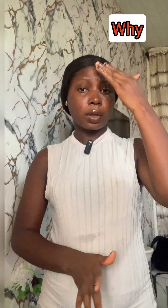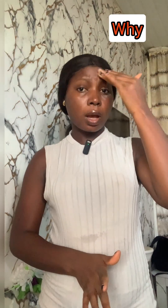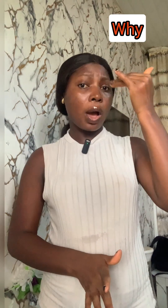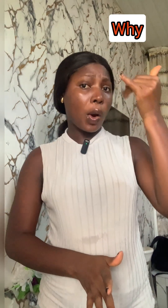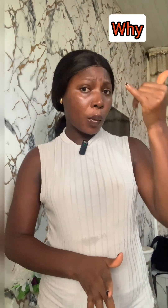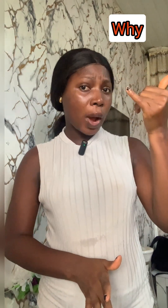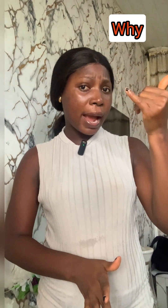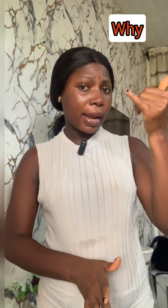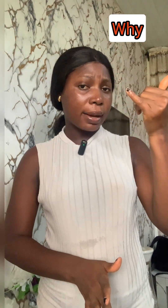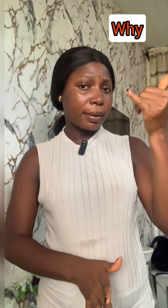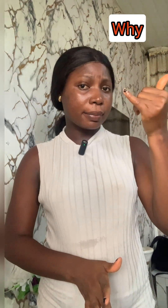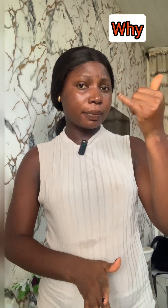Why.